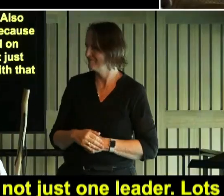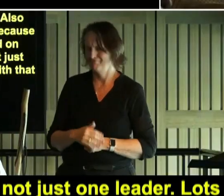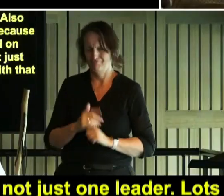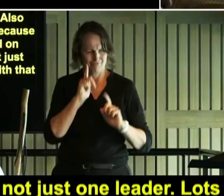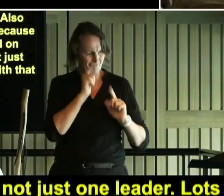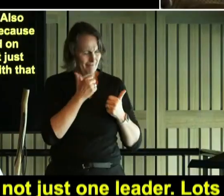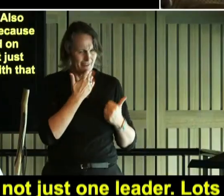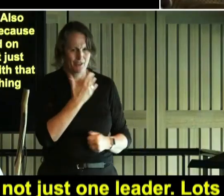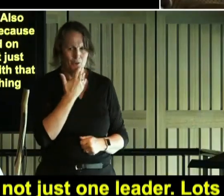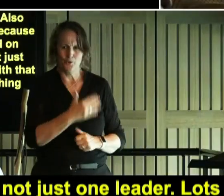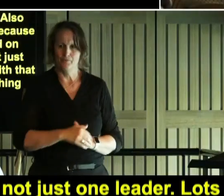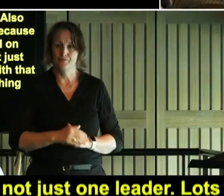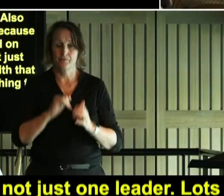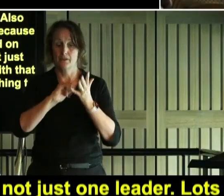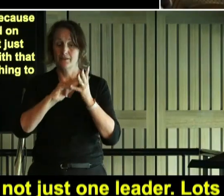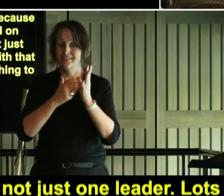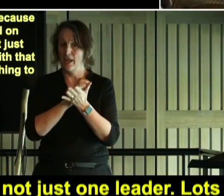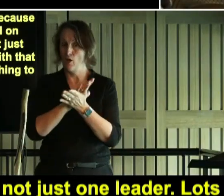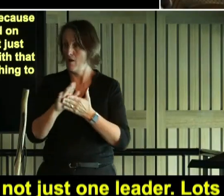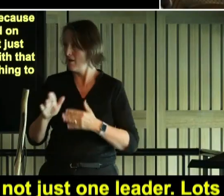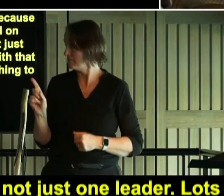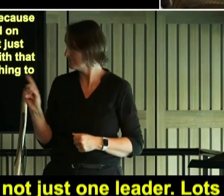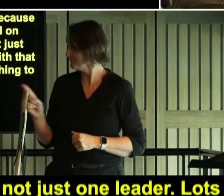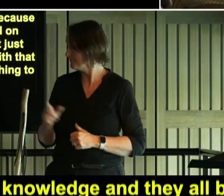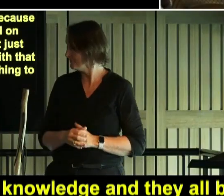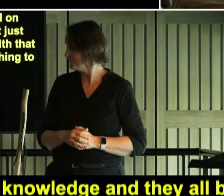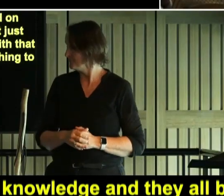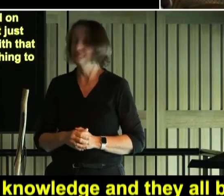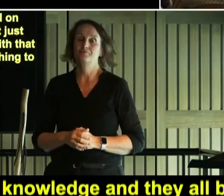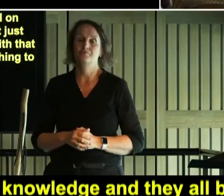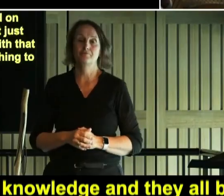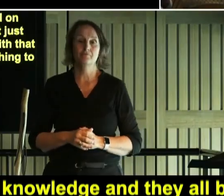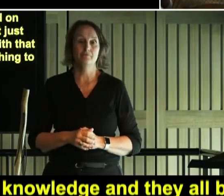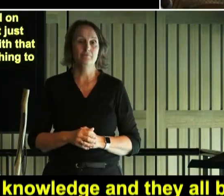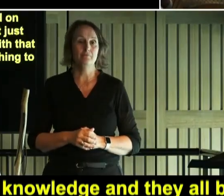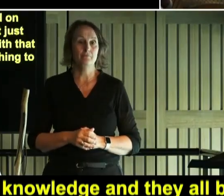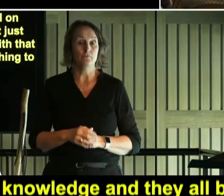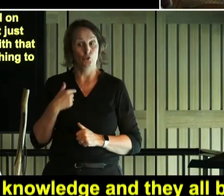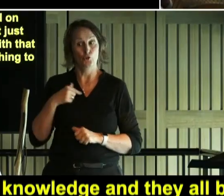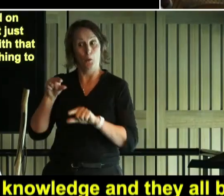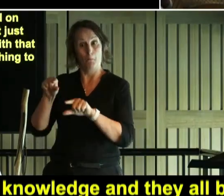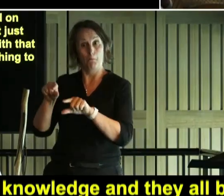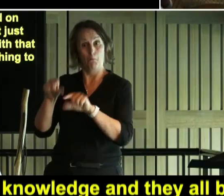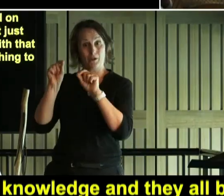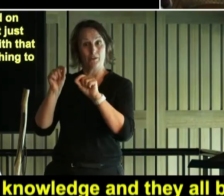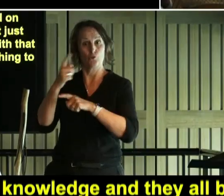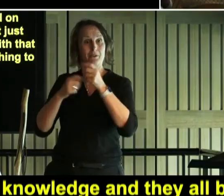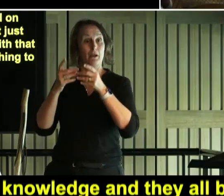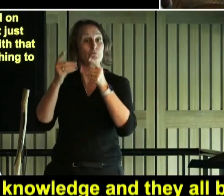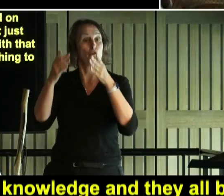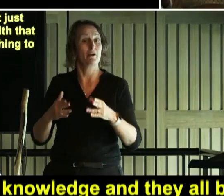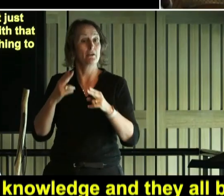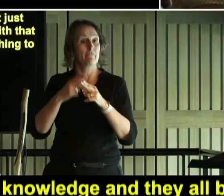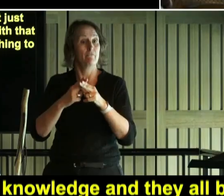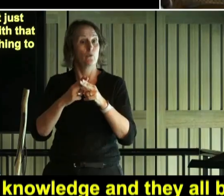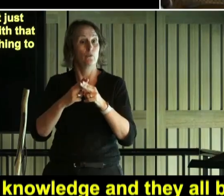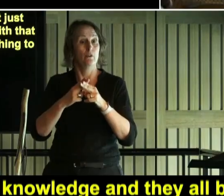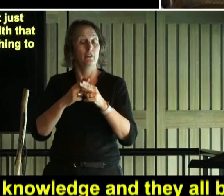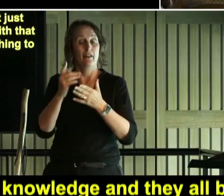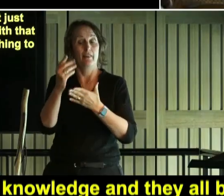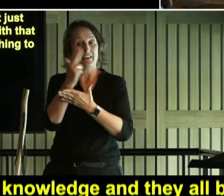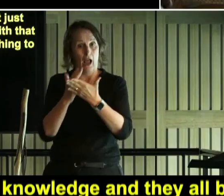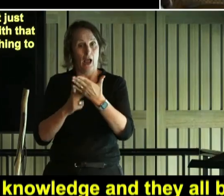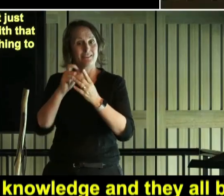Paul. Sarah, you were appointed Director of ADNA this year, the Arts and Disability